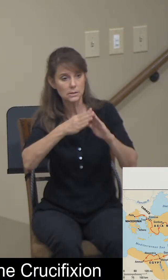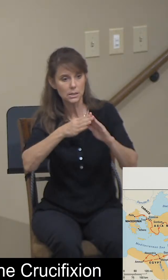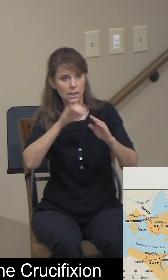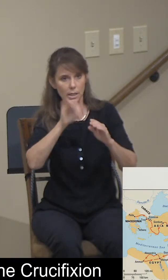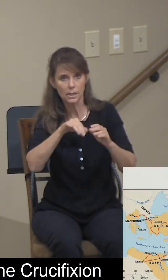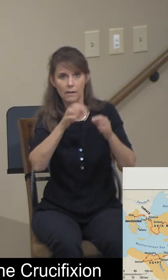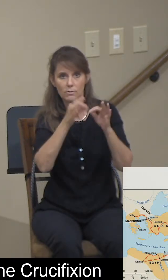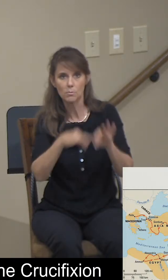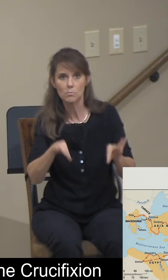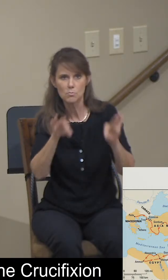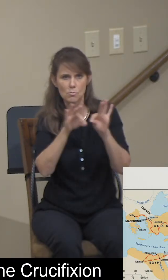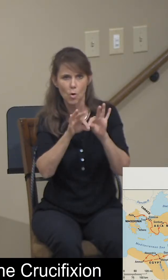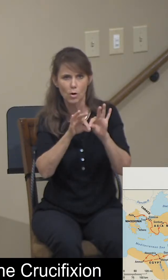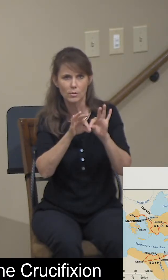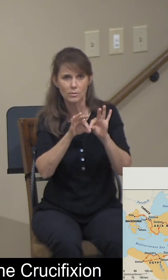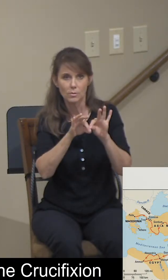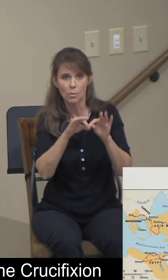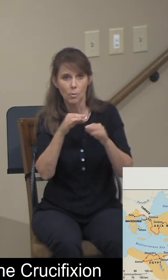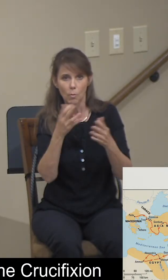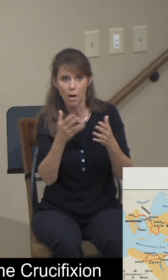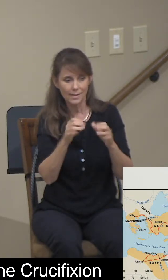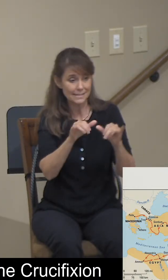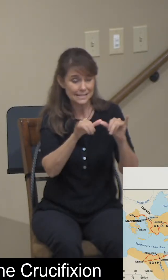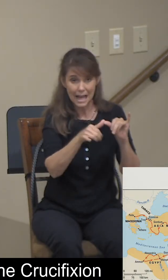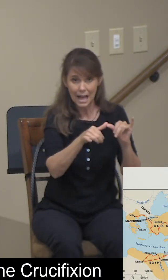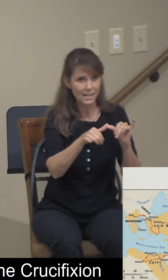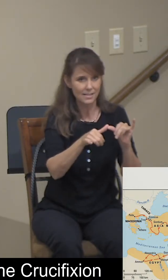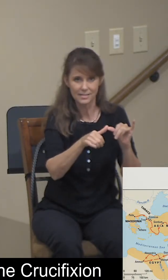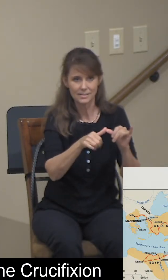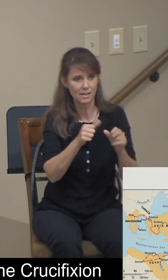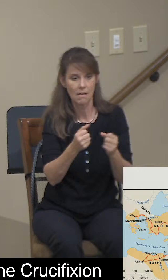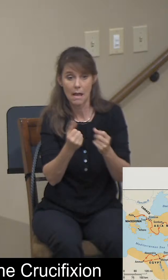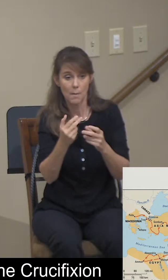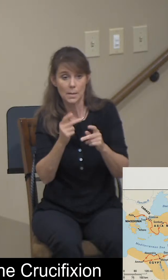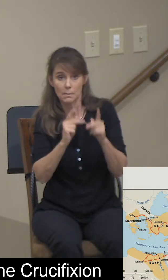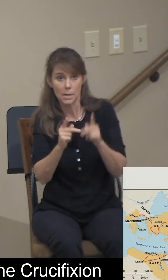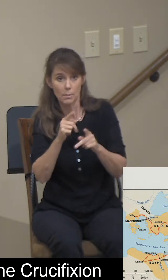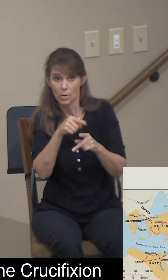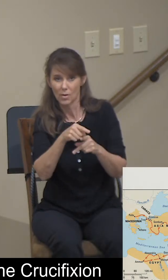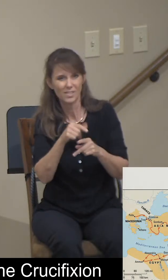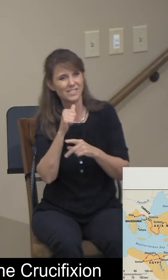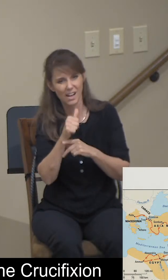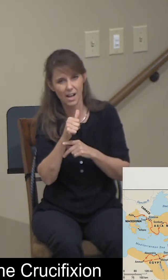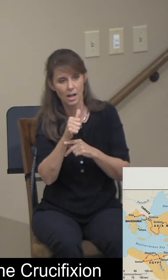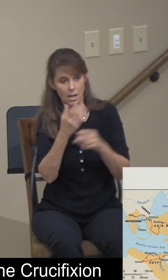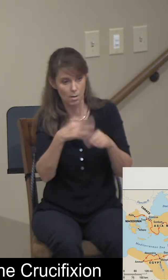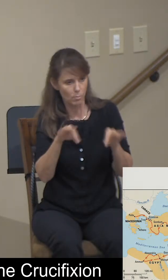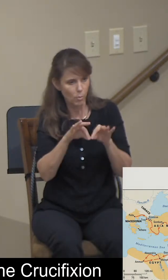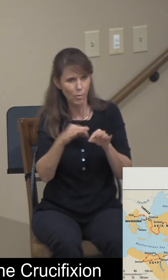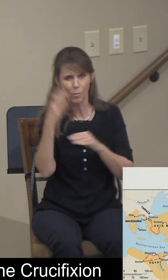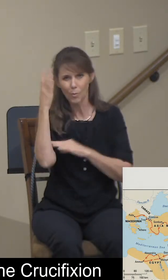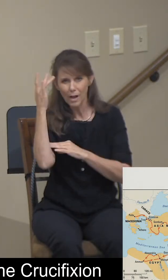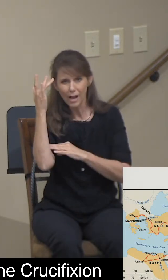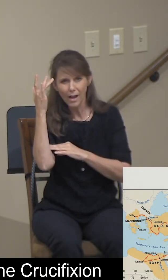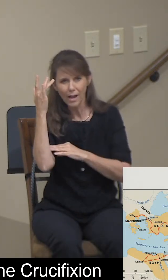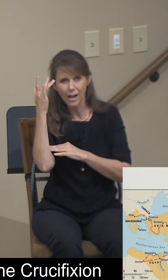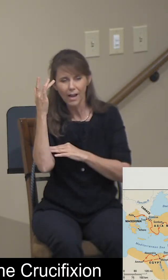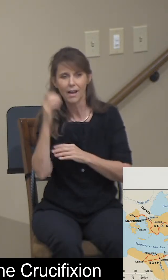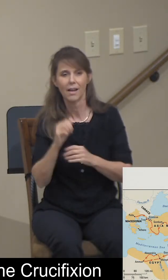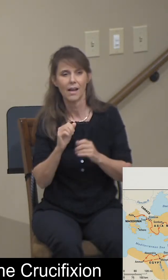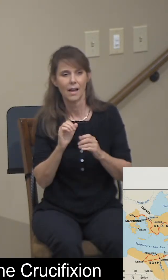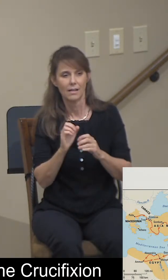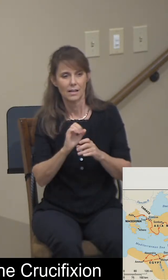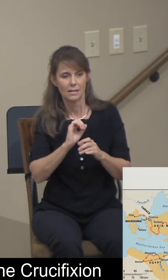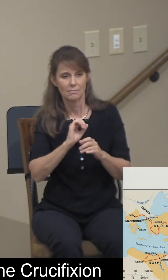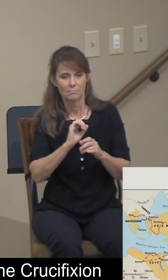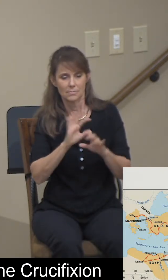was not the scale or size of it. It was not the number of people who lived in it. What made it important is the collection of institutions that